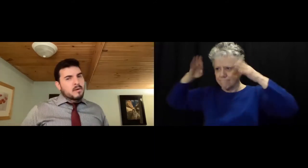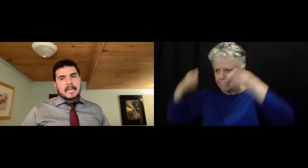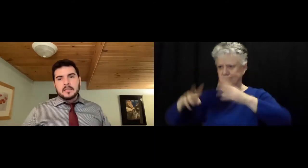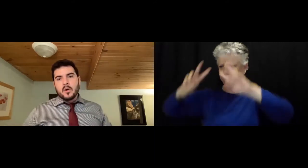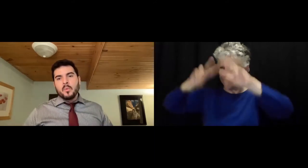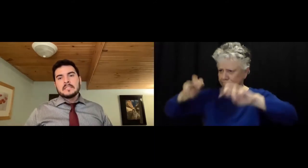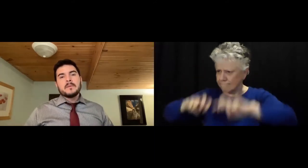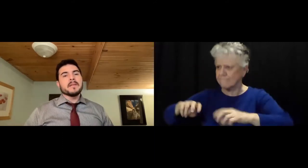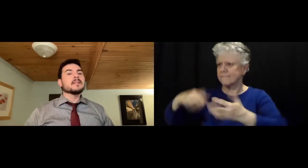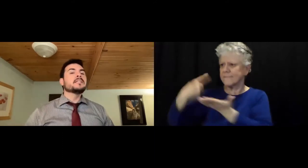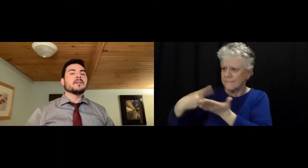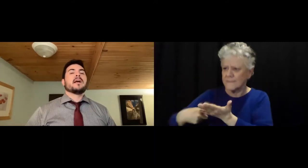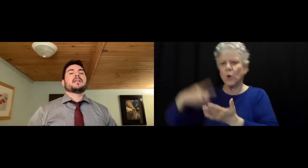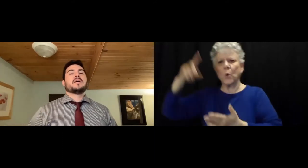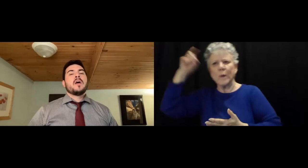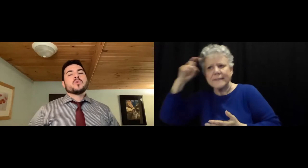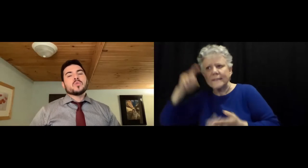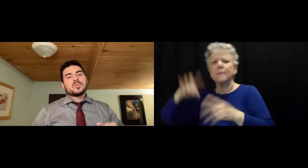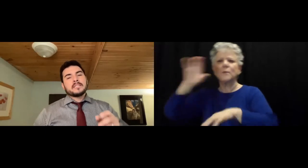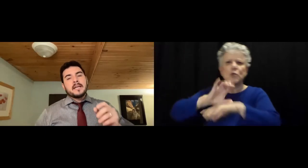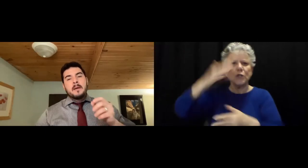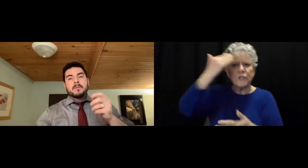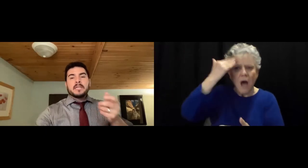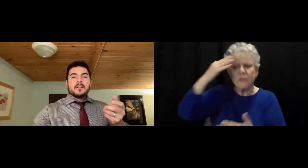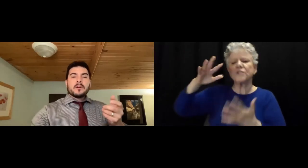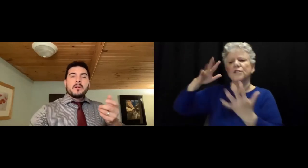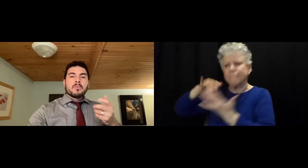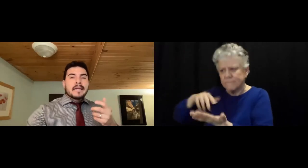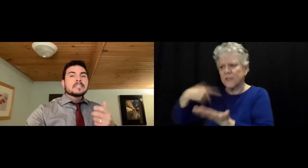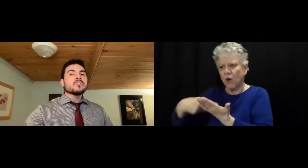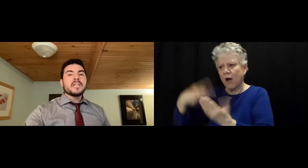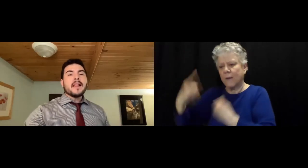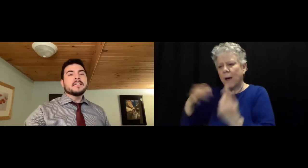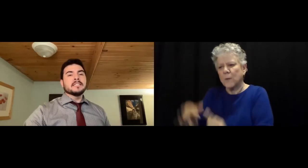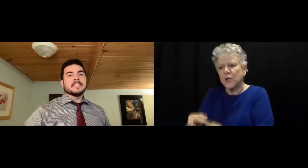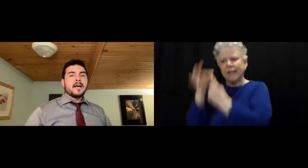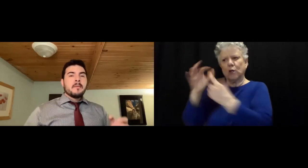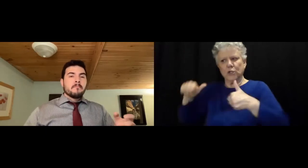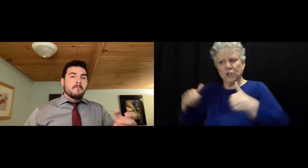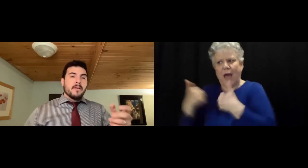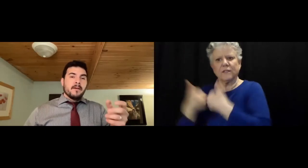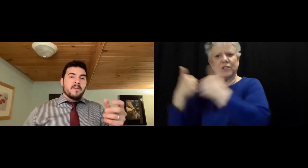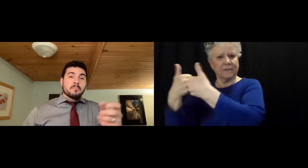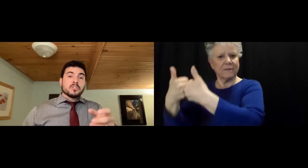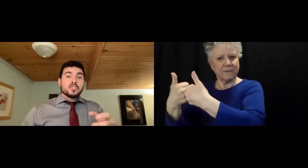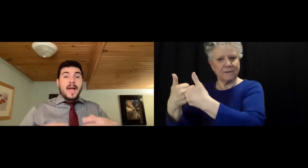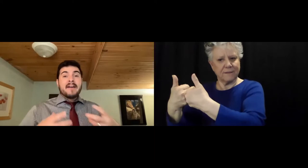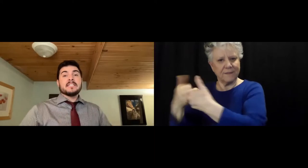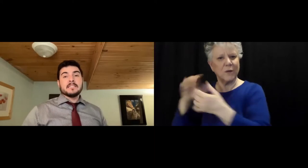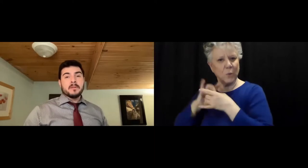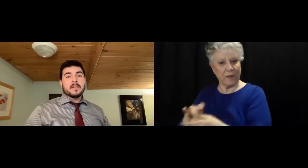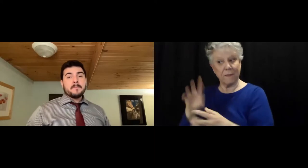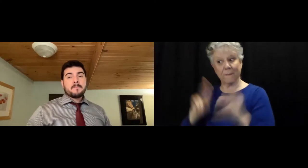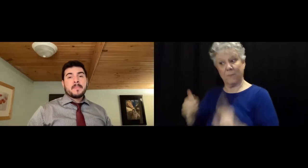expertise, practical wisdom, and ecclesial knowledge toward addressing particular practical challenges that face persons who